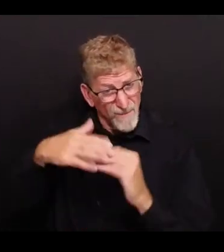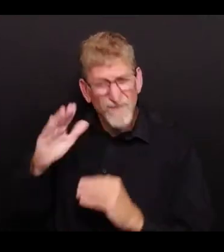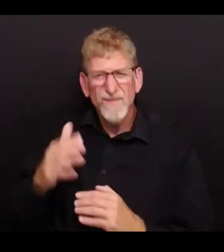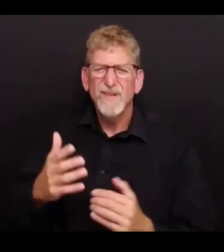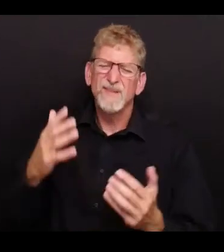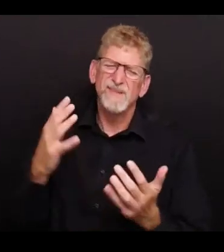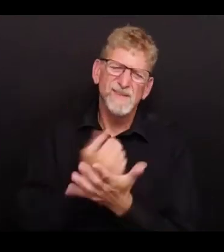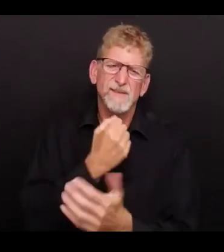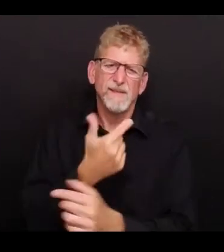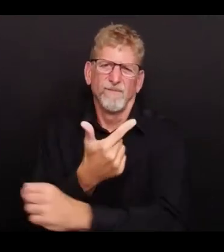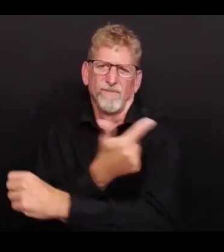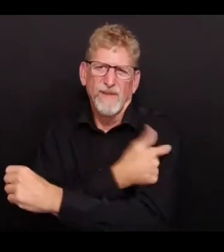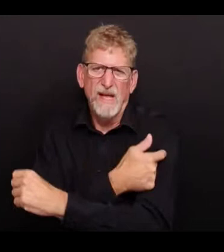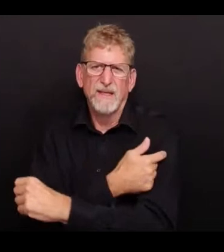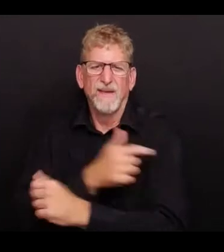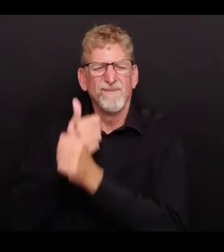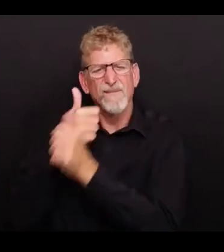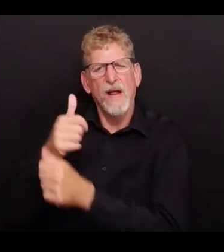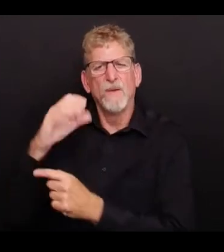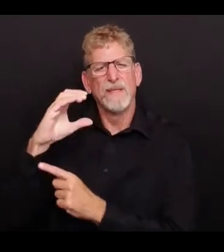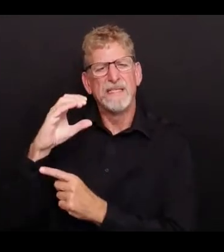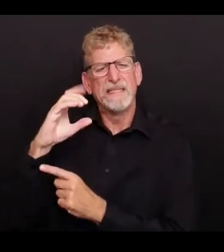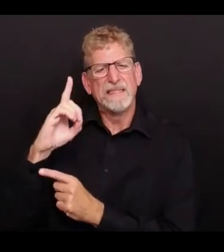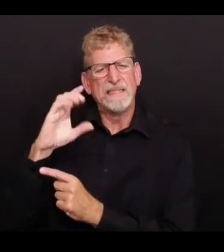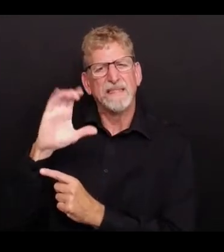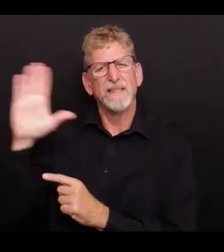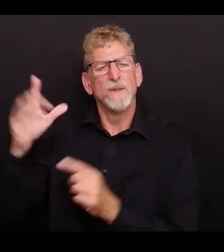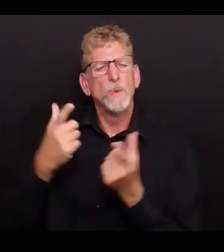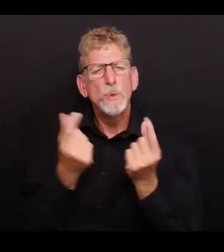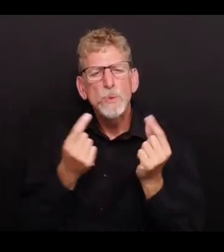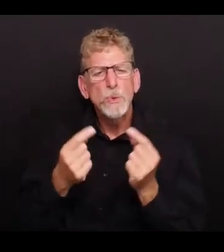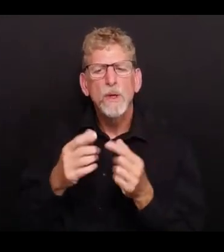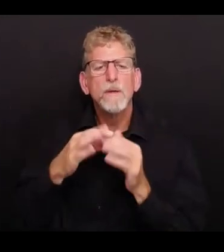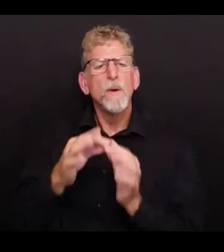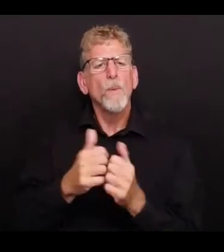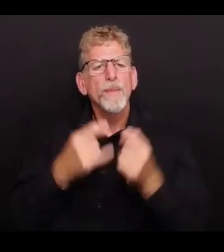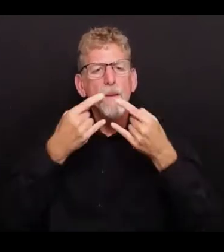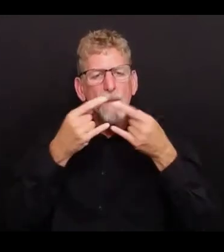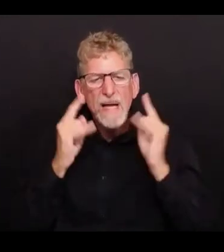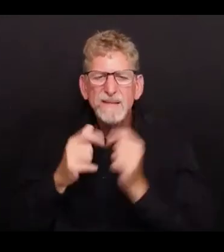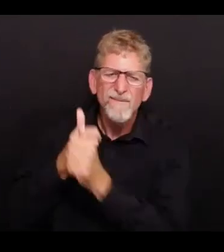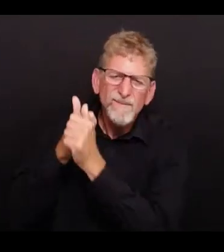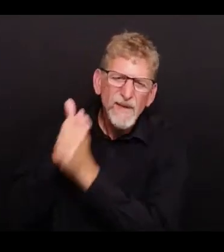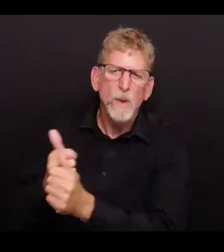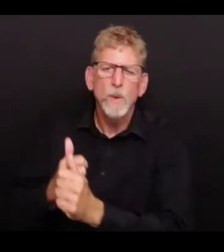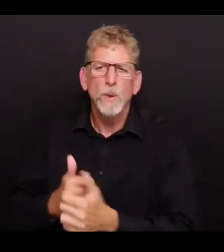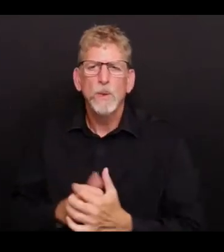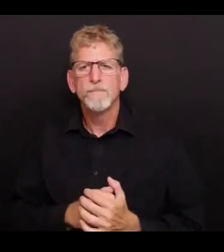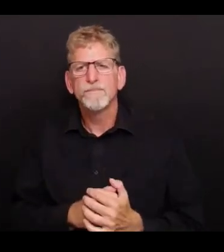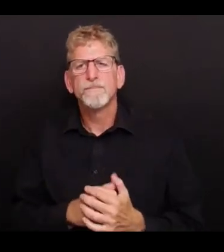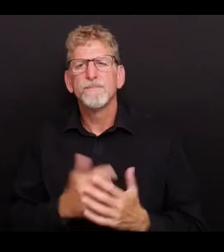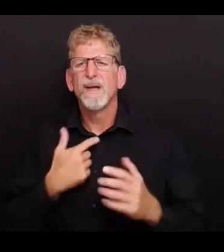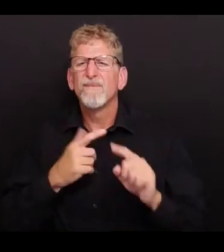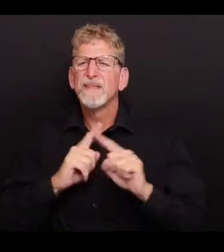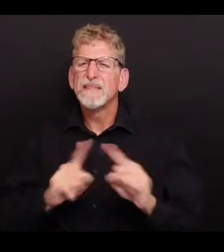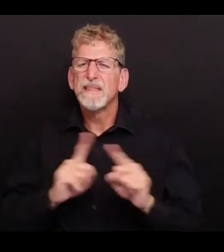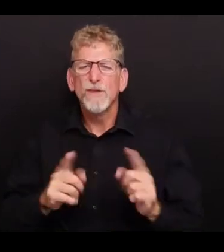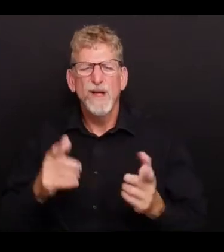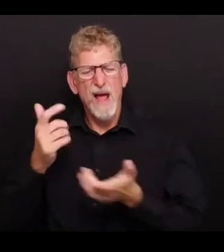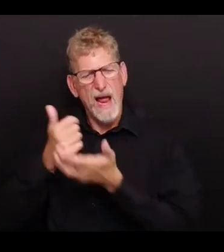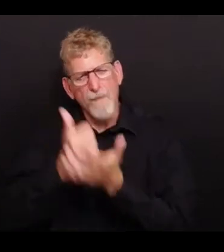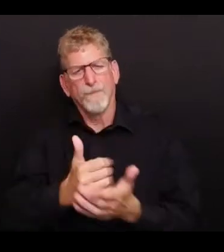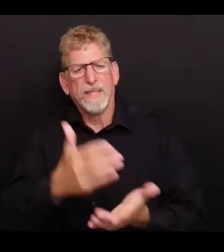for continued masking, distancing, and other prevention strategies to help avoid the widespread illness and community impacts that we have